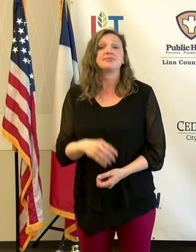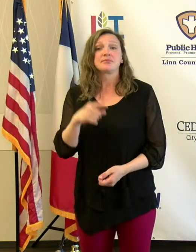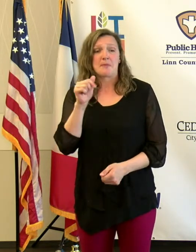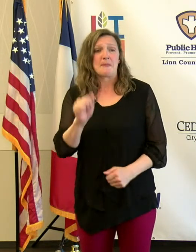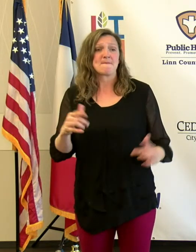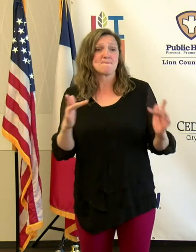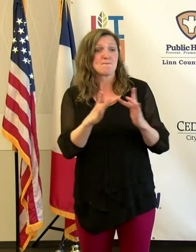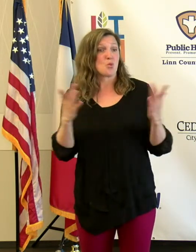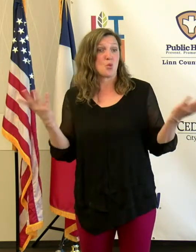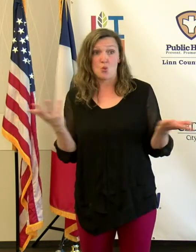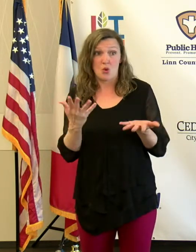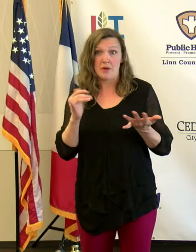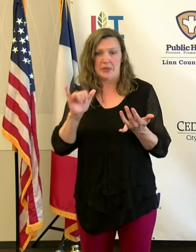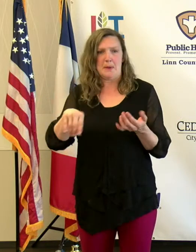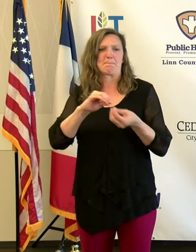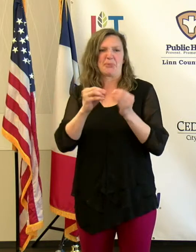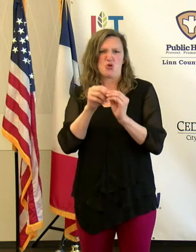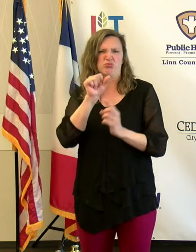1-800-332-4224. Again, that's